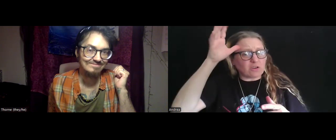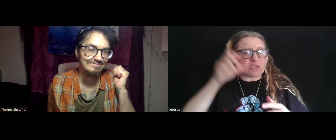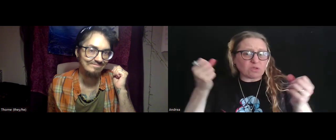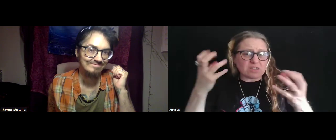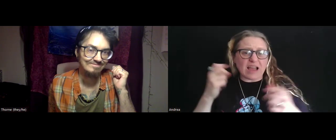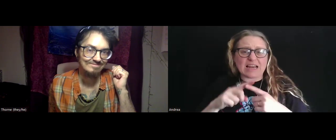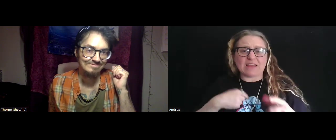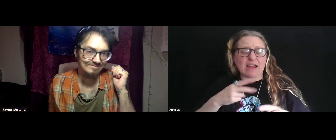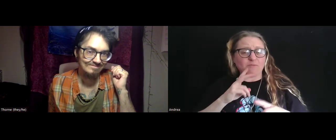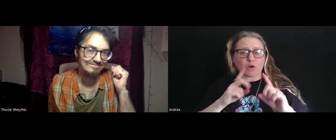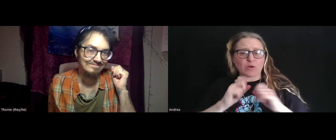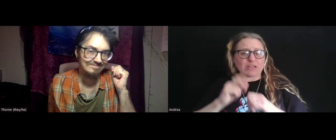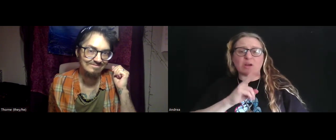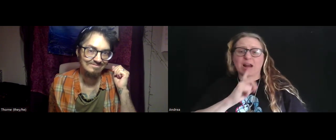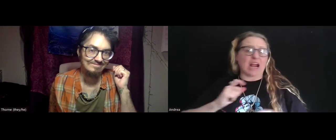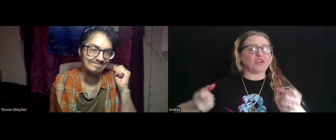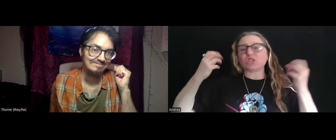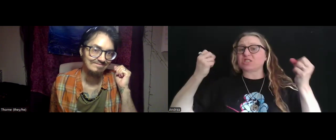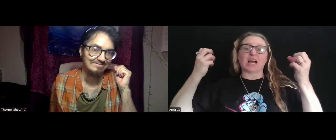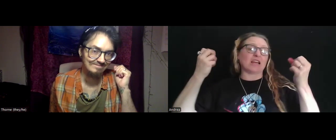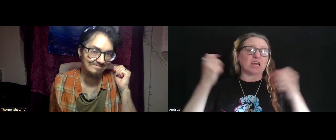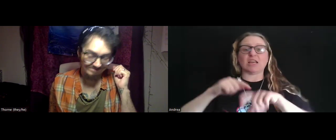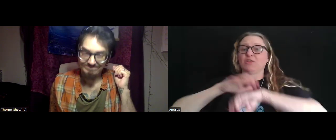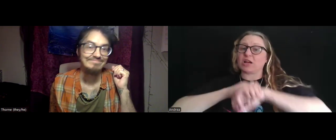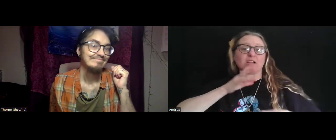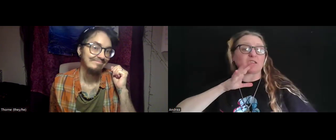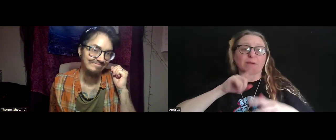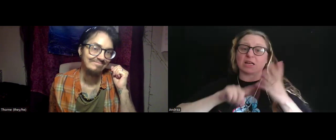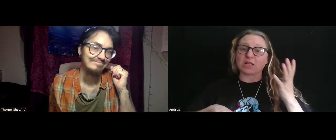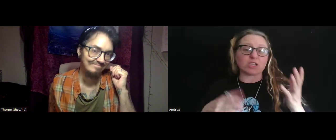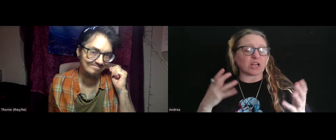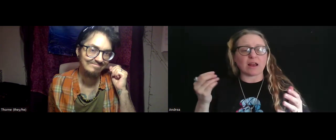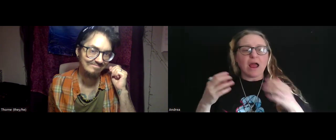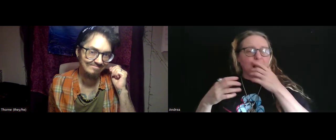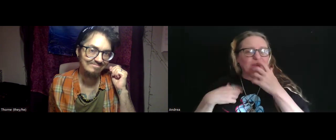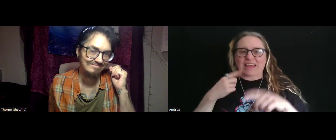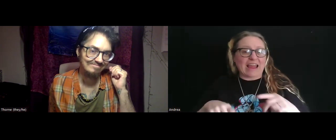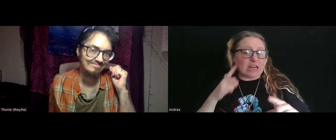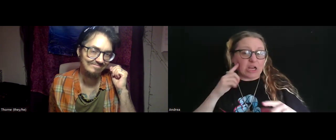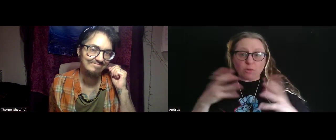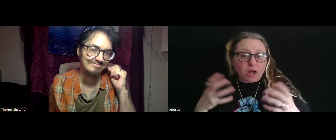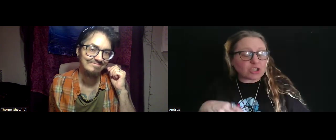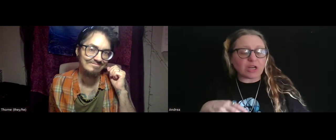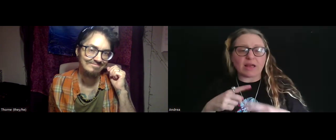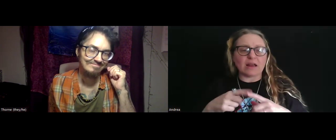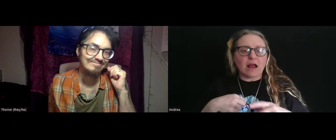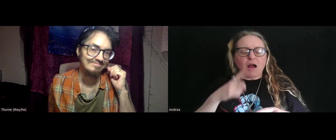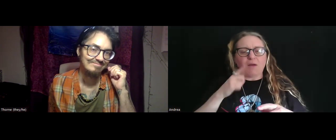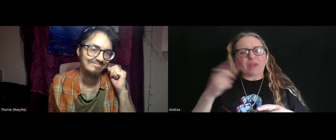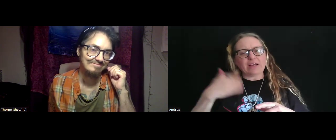don't sign and they have Mercury and Gemini and they're just signing and they're English speaking English and they can't hear much. And I